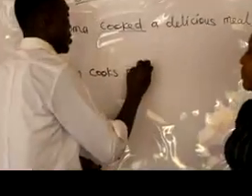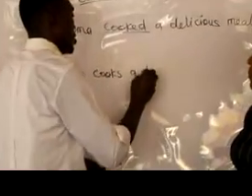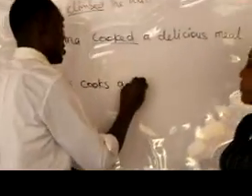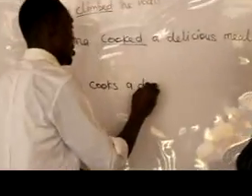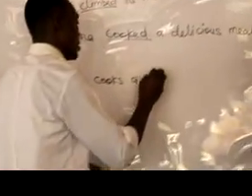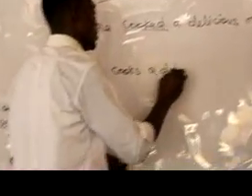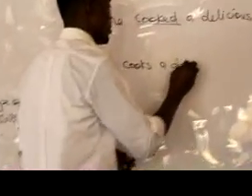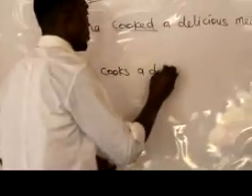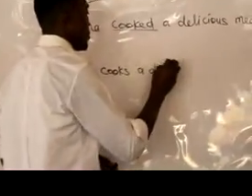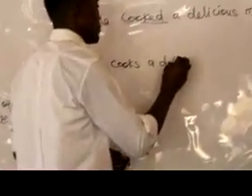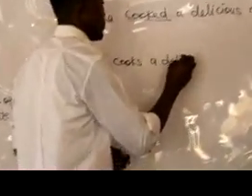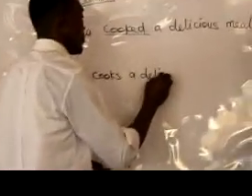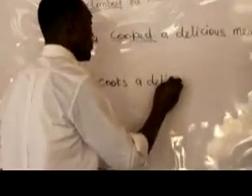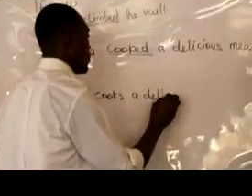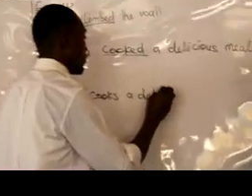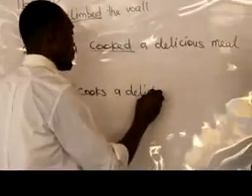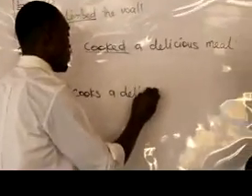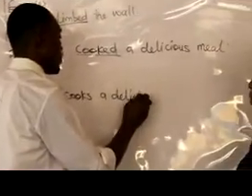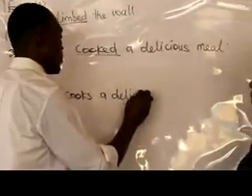a delicious meal.